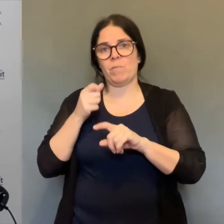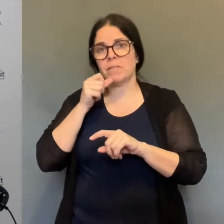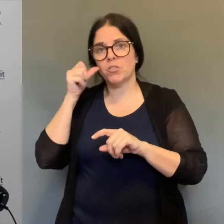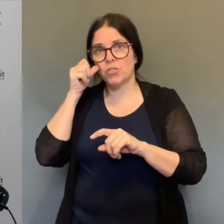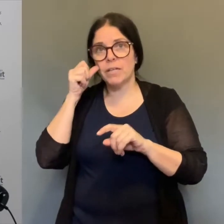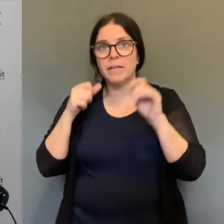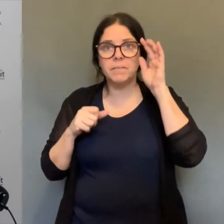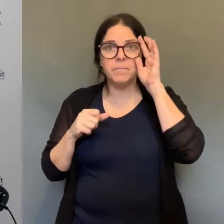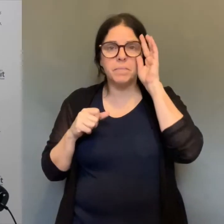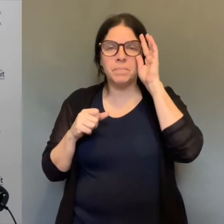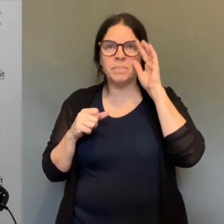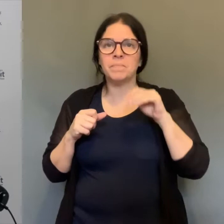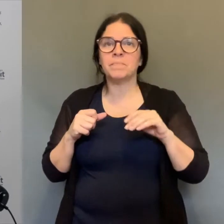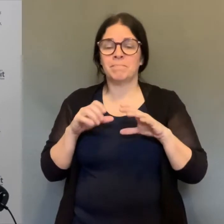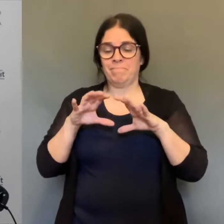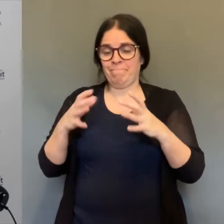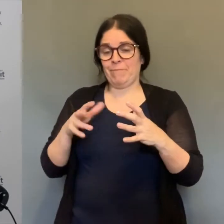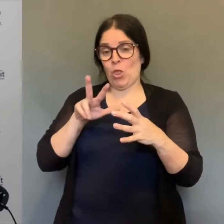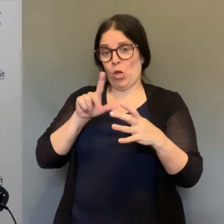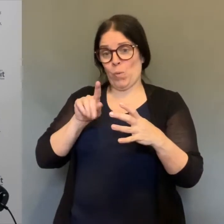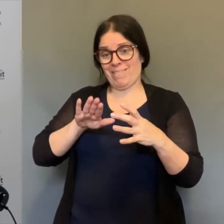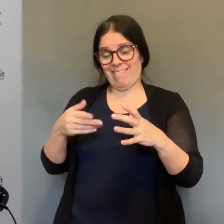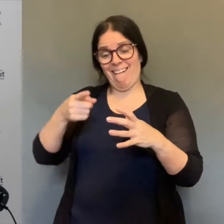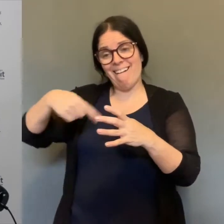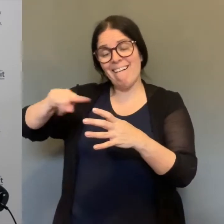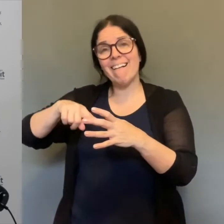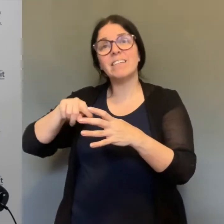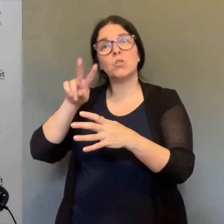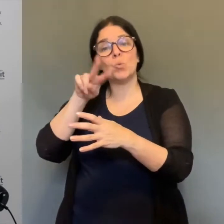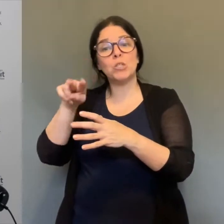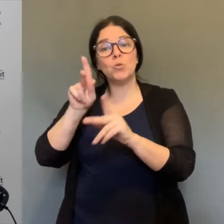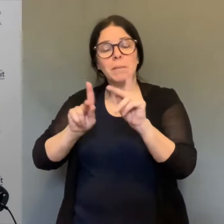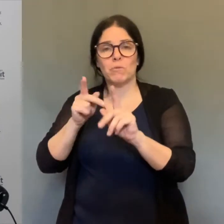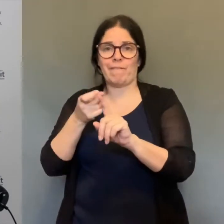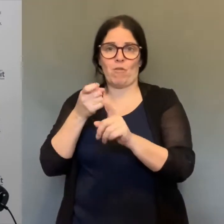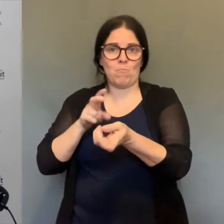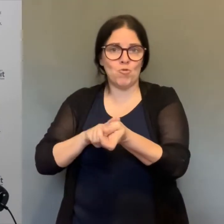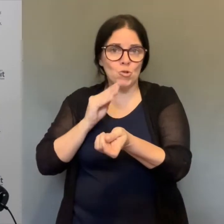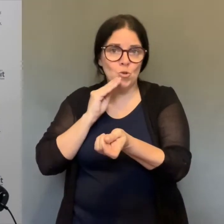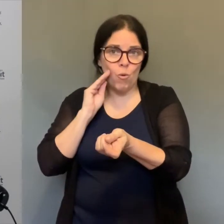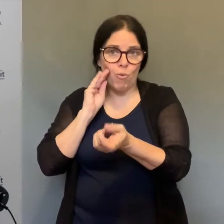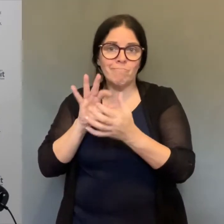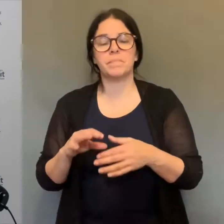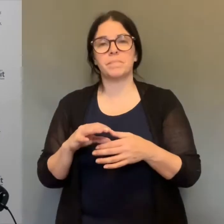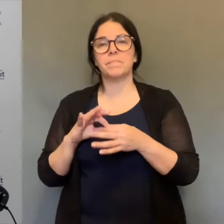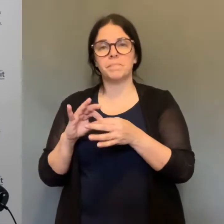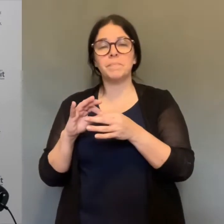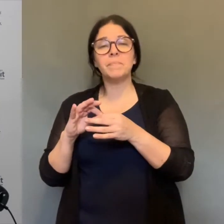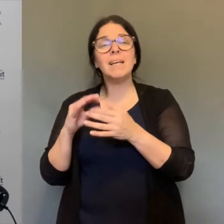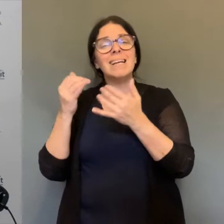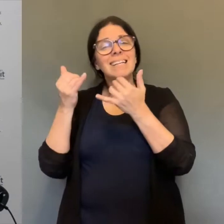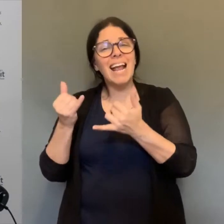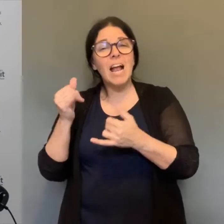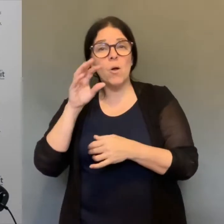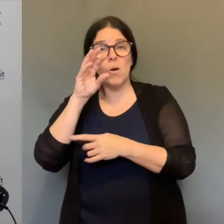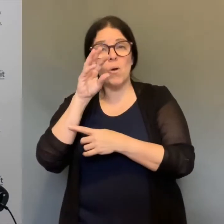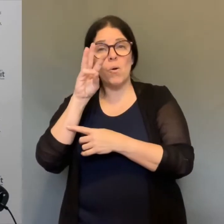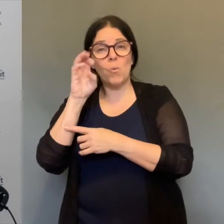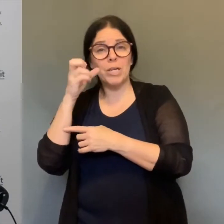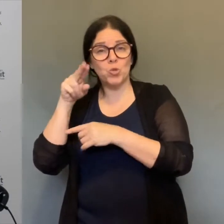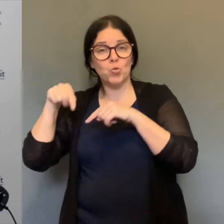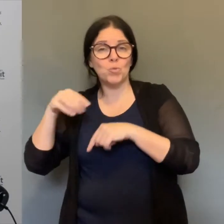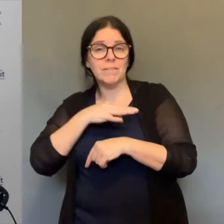currently experiencing COVID-19 outbreaks. Testing for COVID-19 is based on a clinical